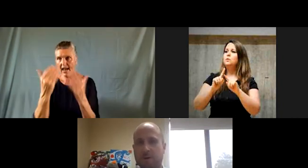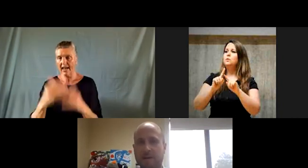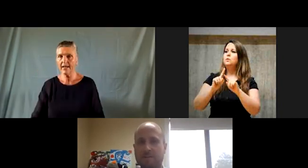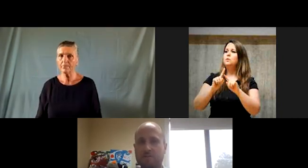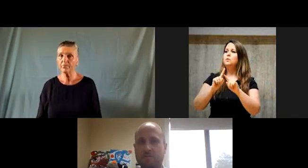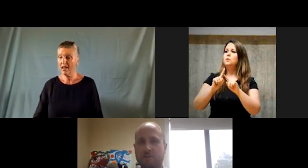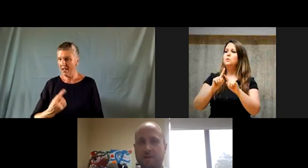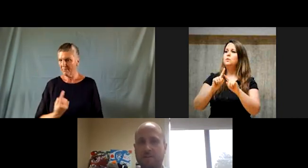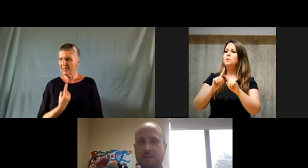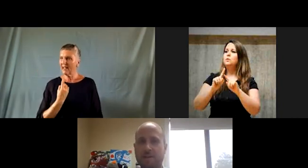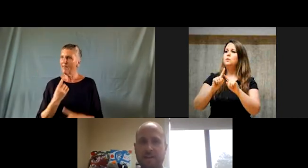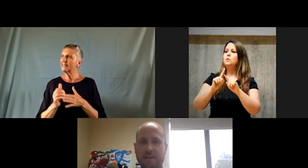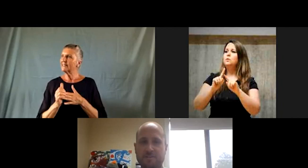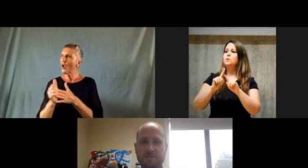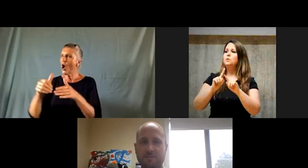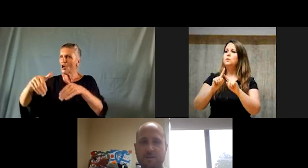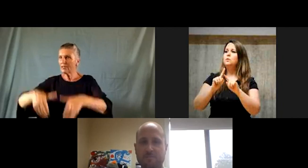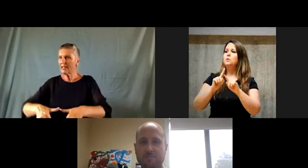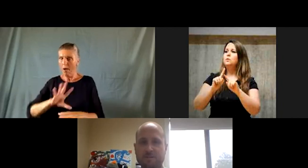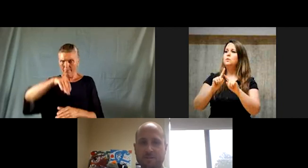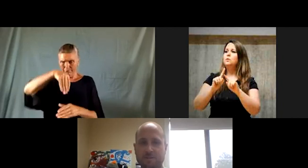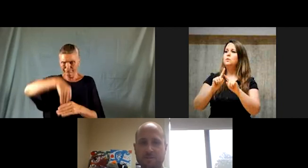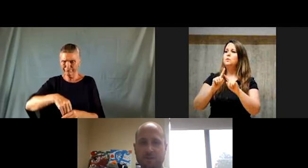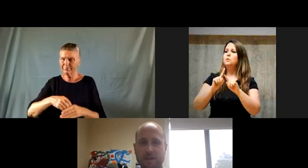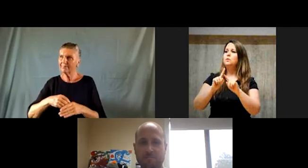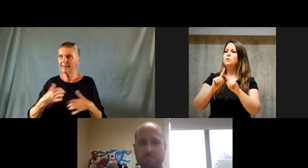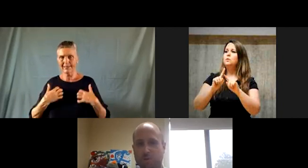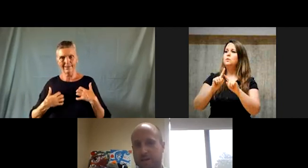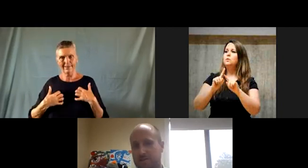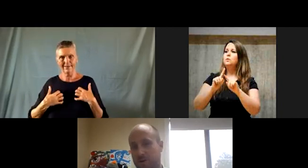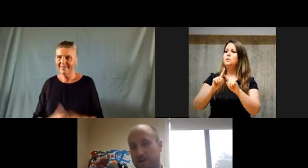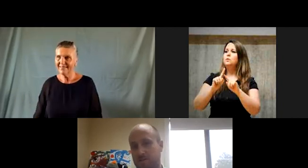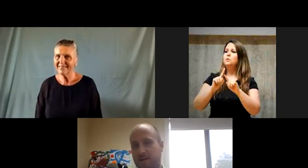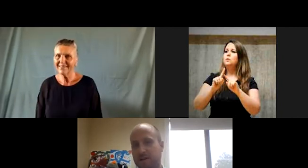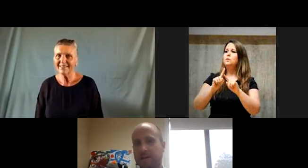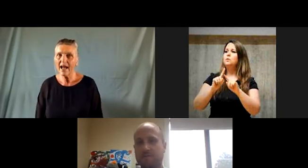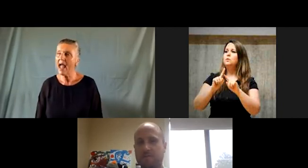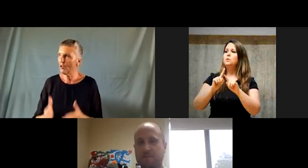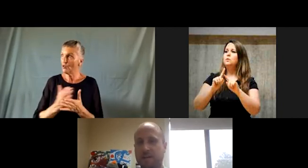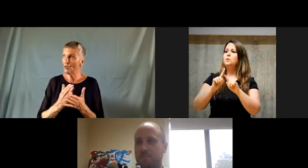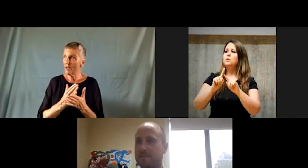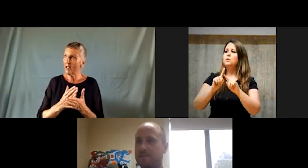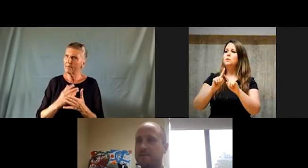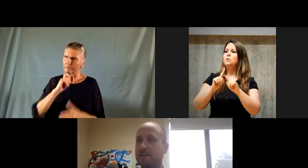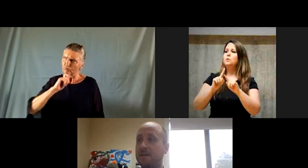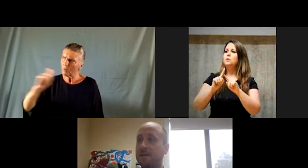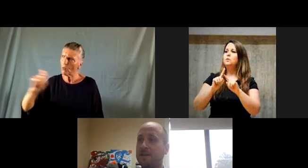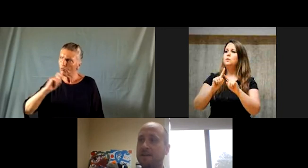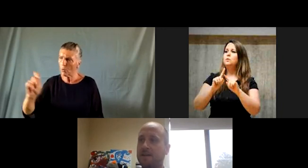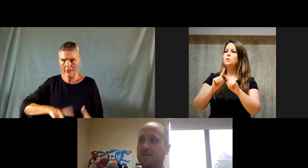to be part of this trial and to share what access barriers I encounter on a daily